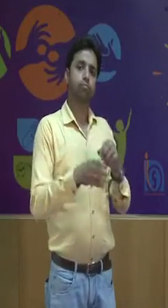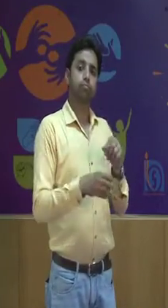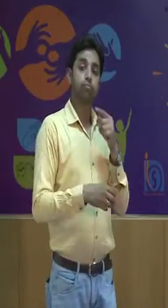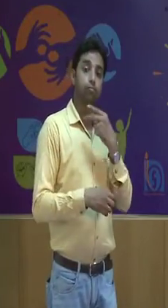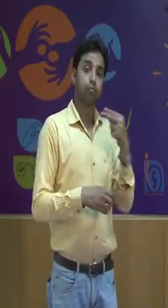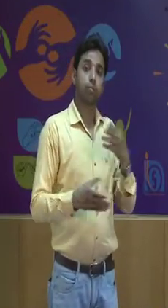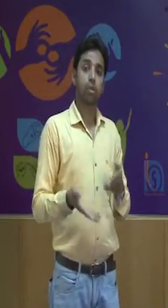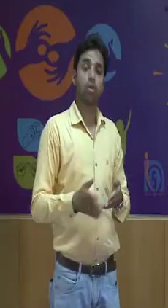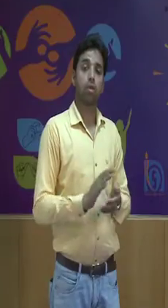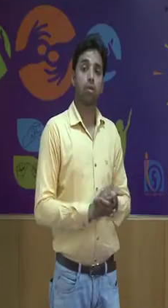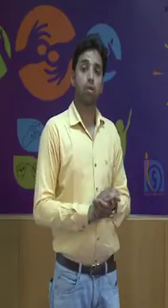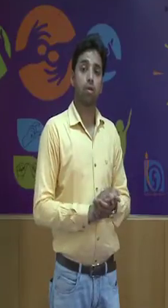called as